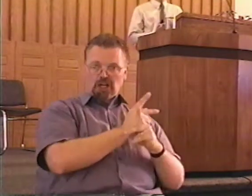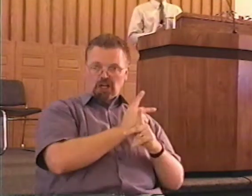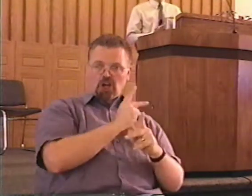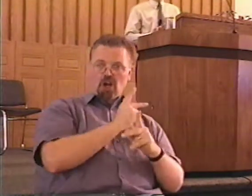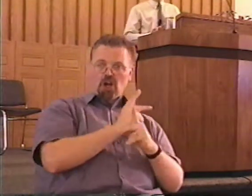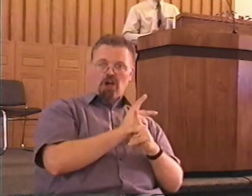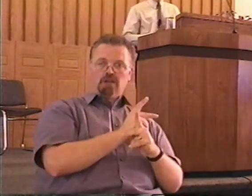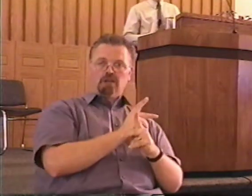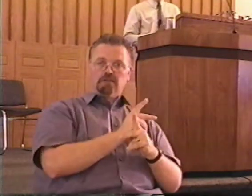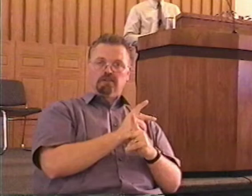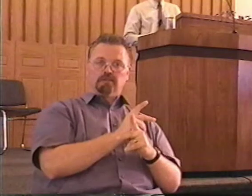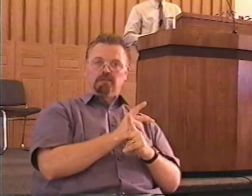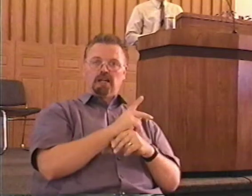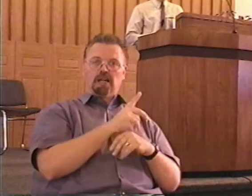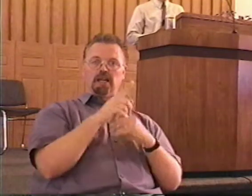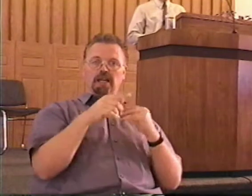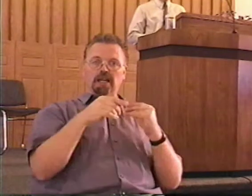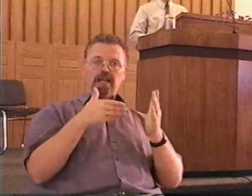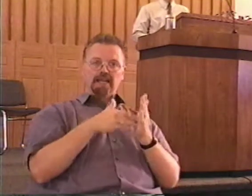this left.